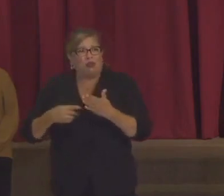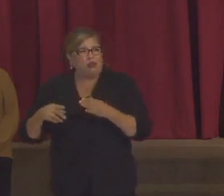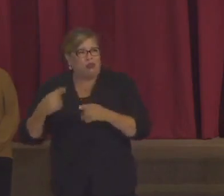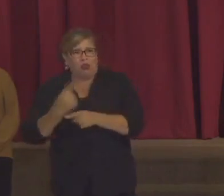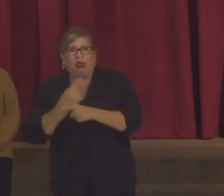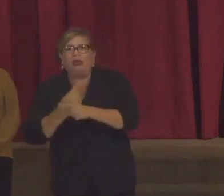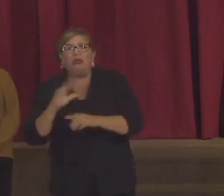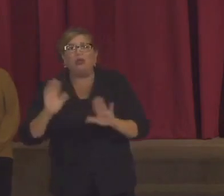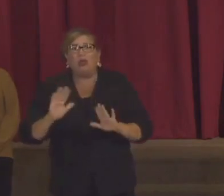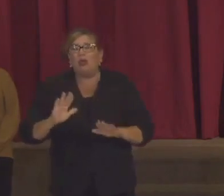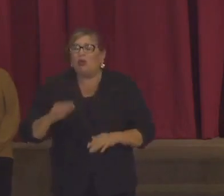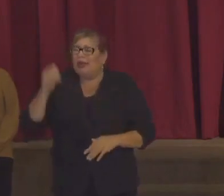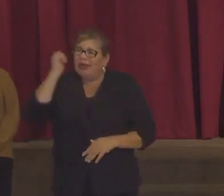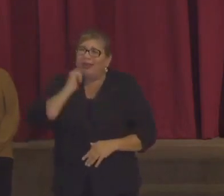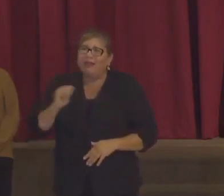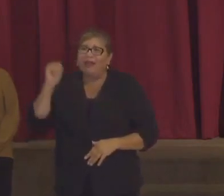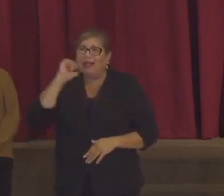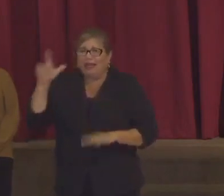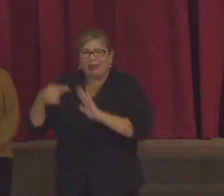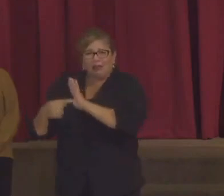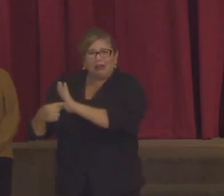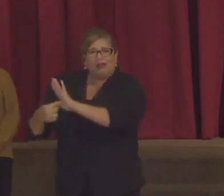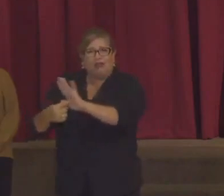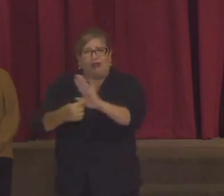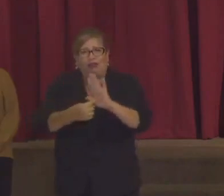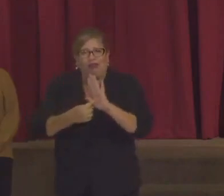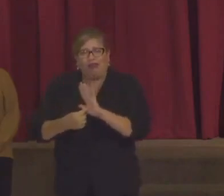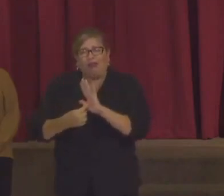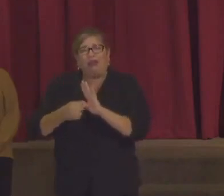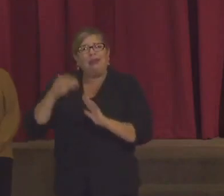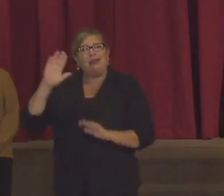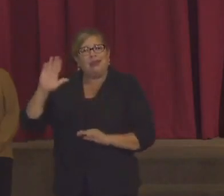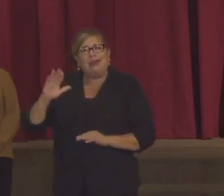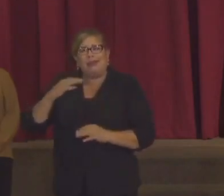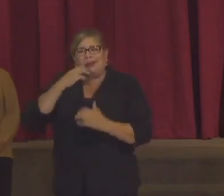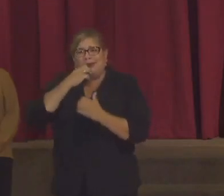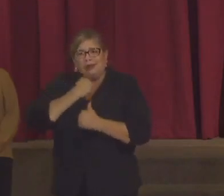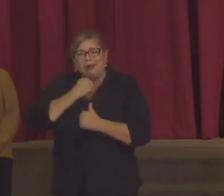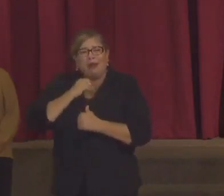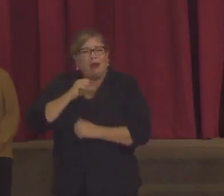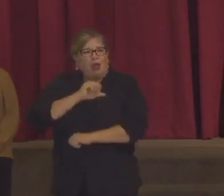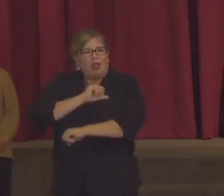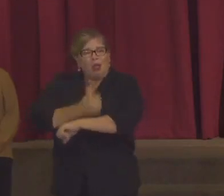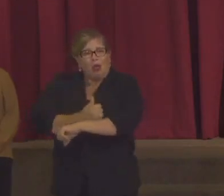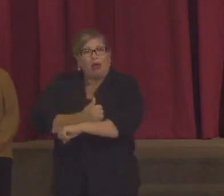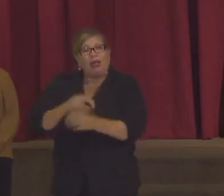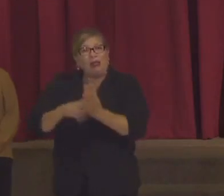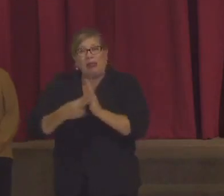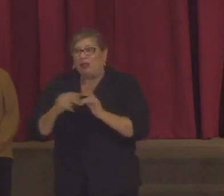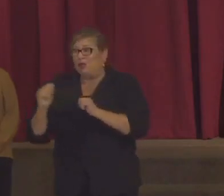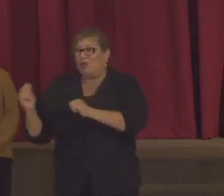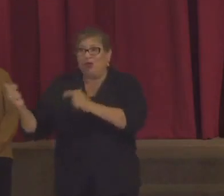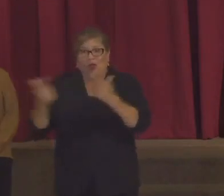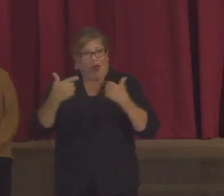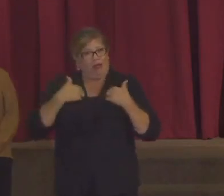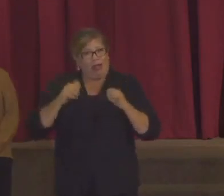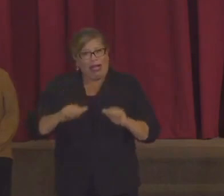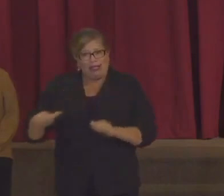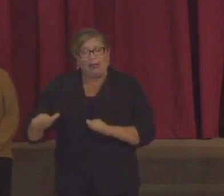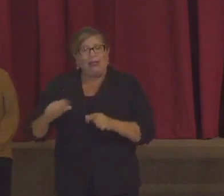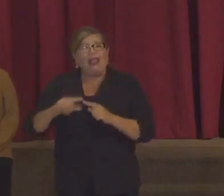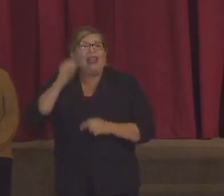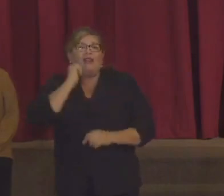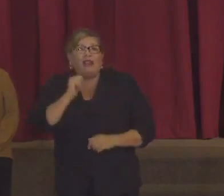Every day, he shared his moral authority. Each and every one of us has the capacity to exercise their moral authority every